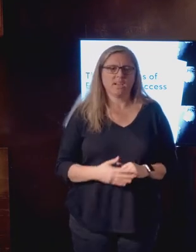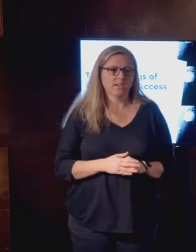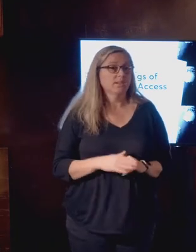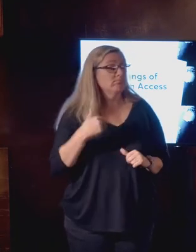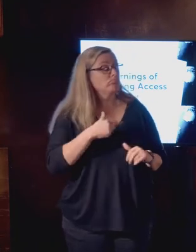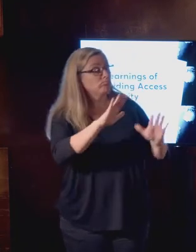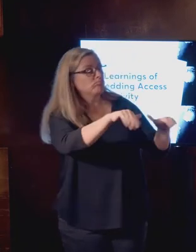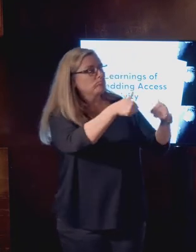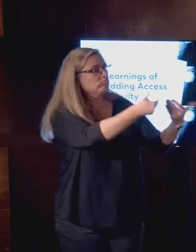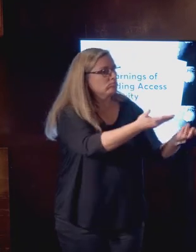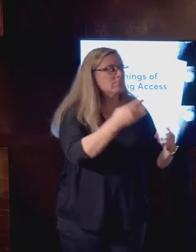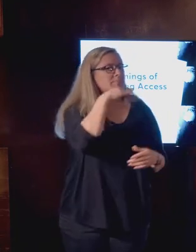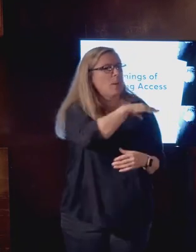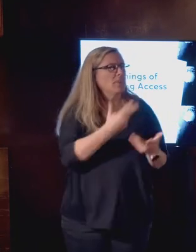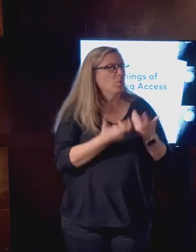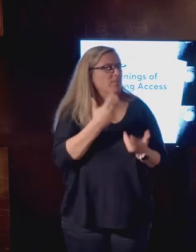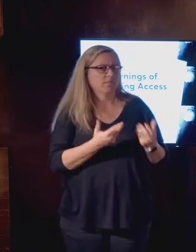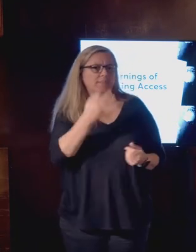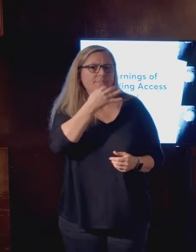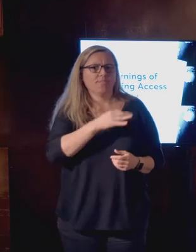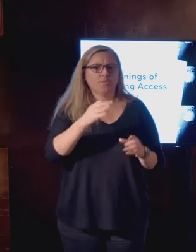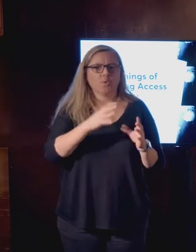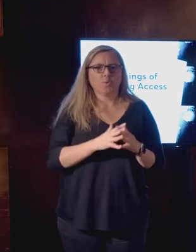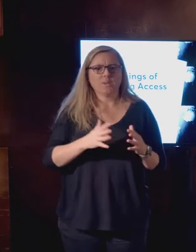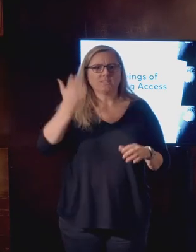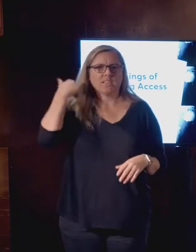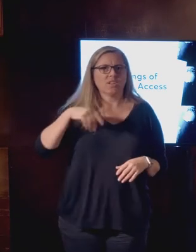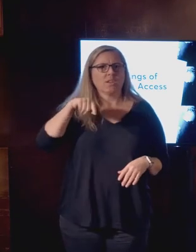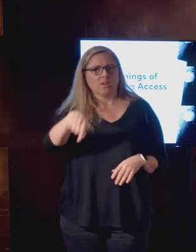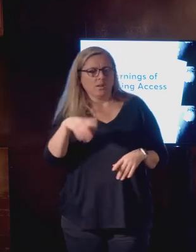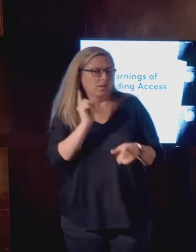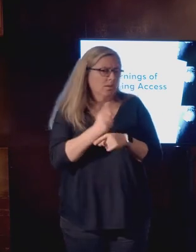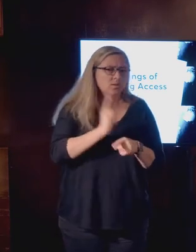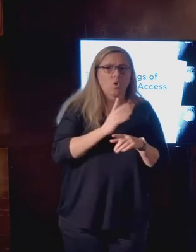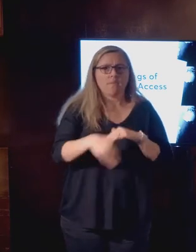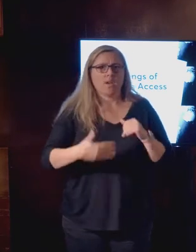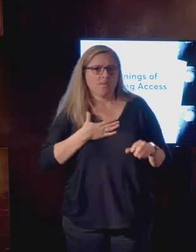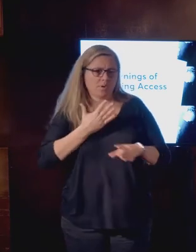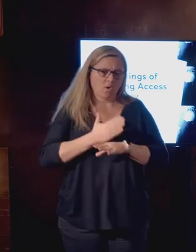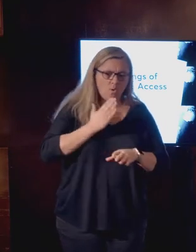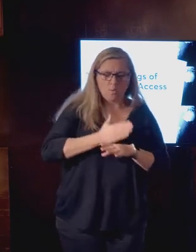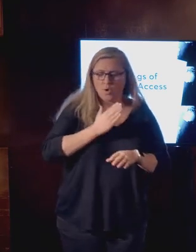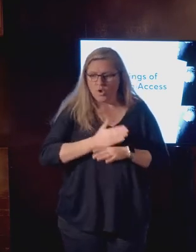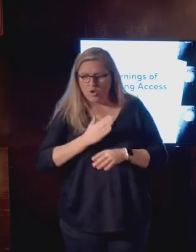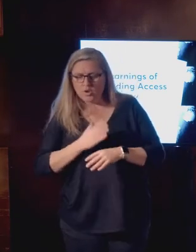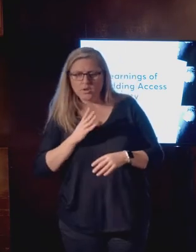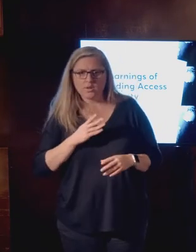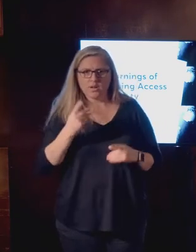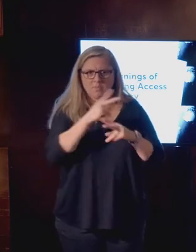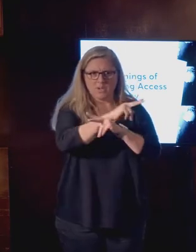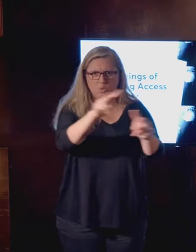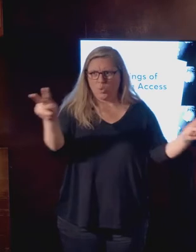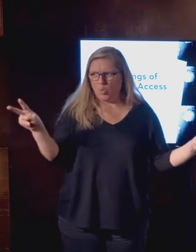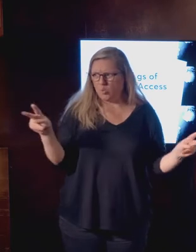presenting at Melbourne Uni a few weeks ago, and I was talking all about my work as an access and inclusion coordinator and writer and speaker, and I looked around